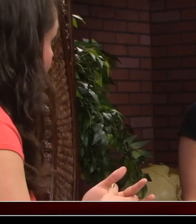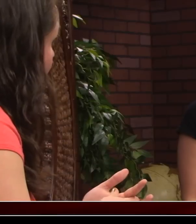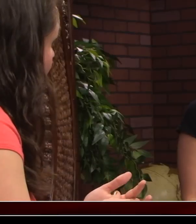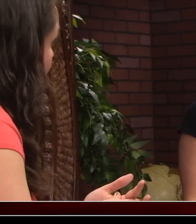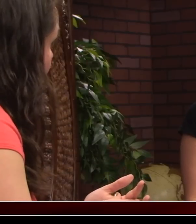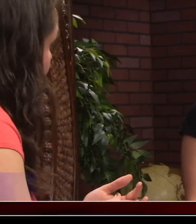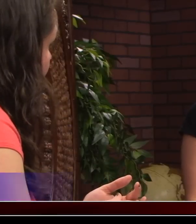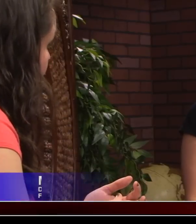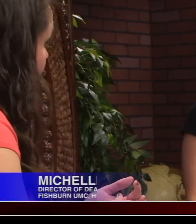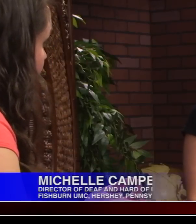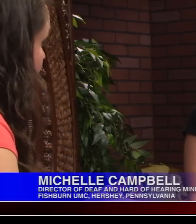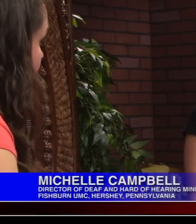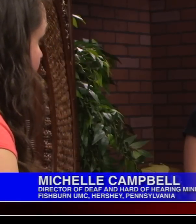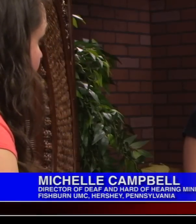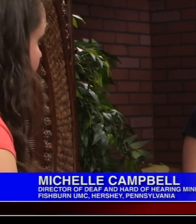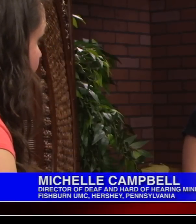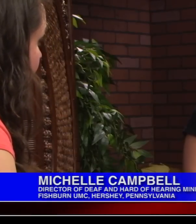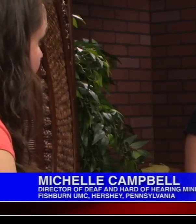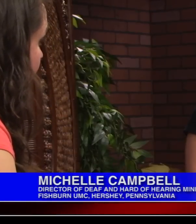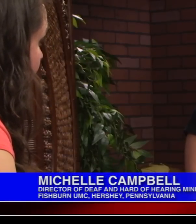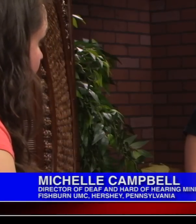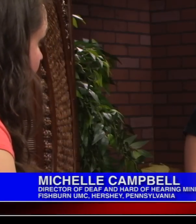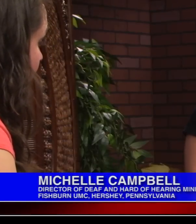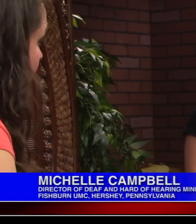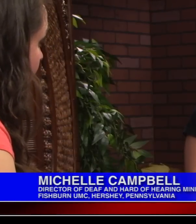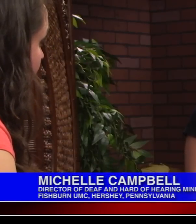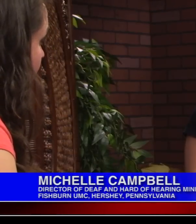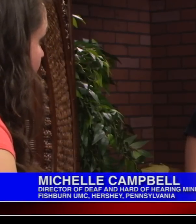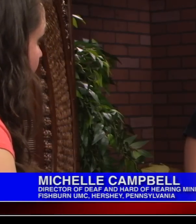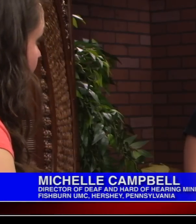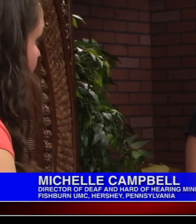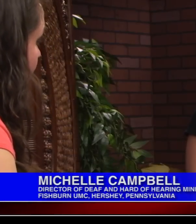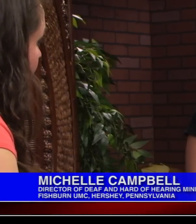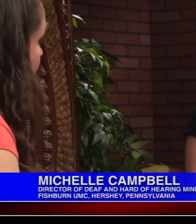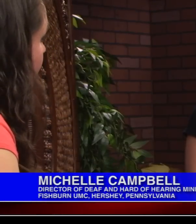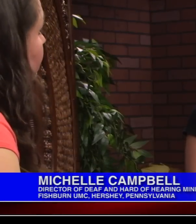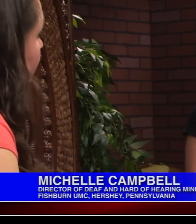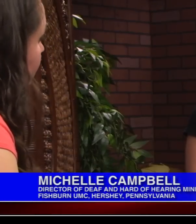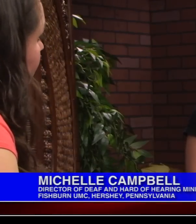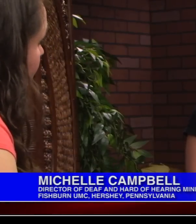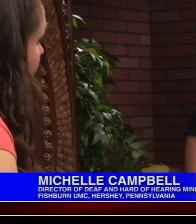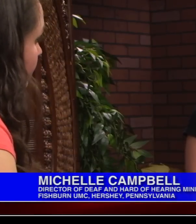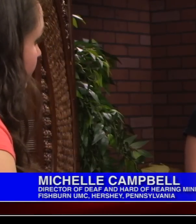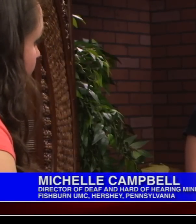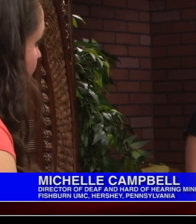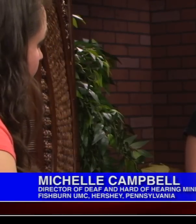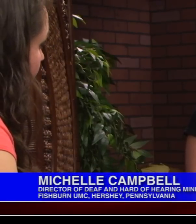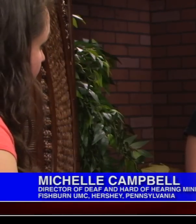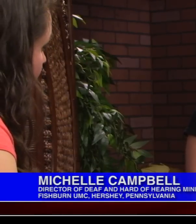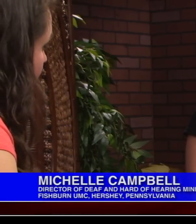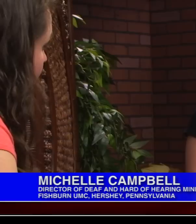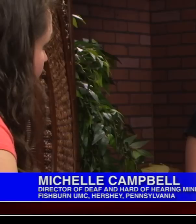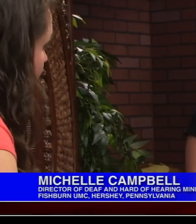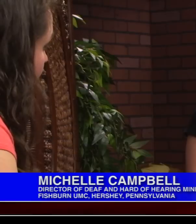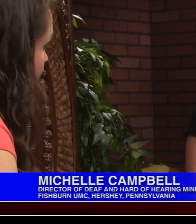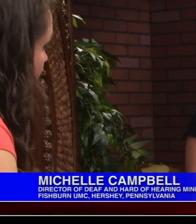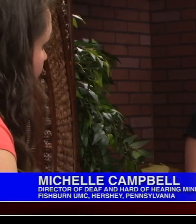We offer sign language interpretation every Sunday at one of our services. And then if someone would email or call in, we would offer it at any of